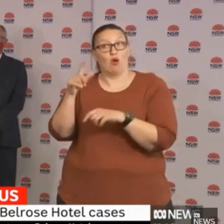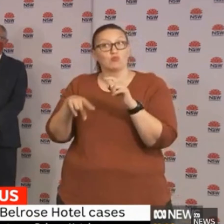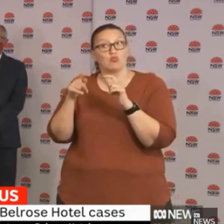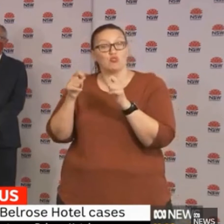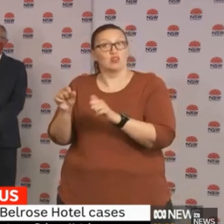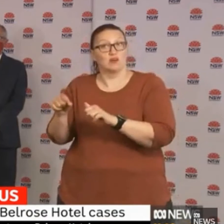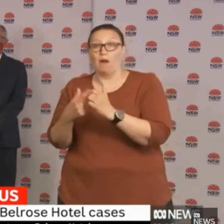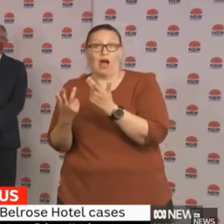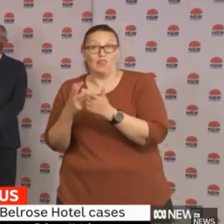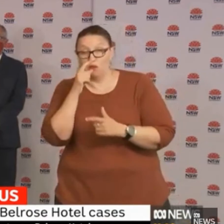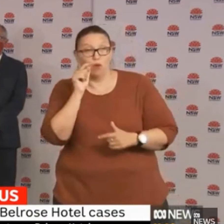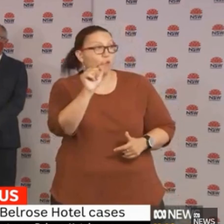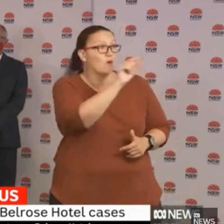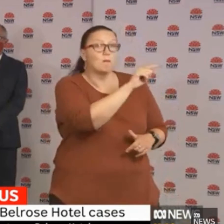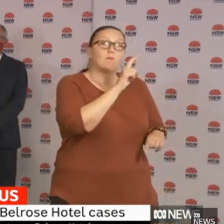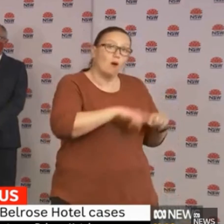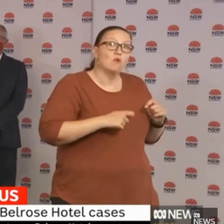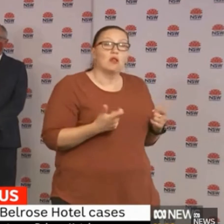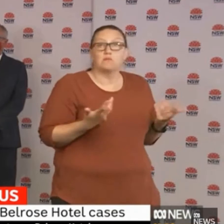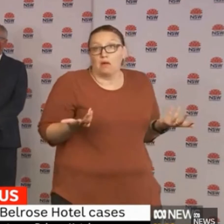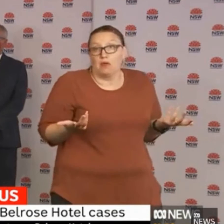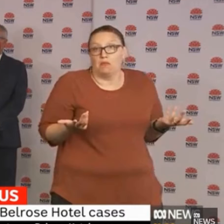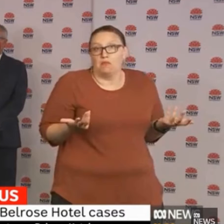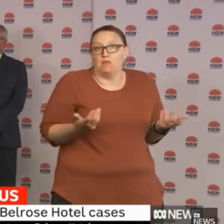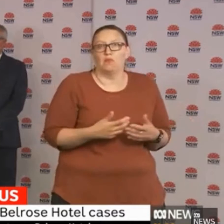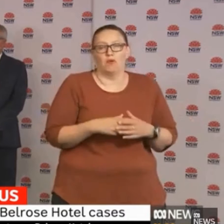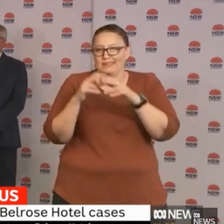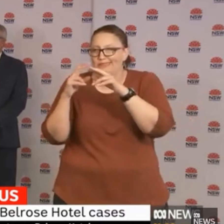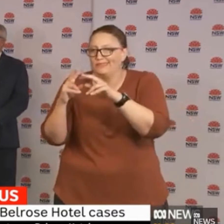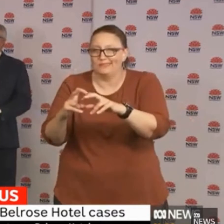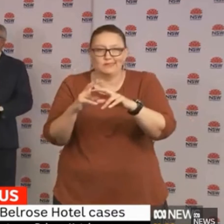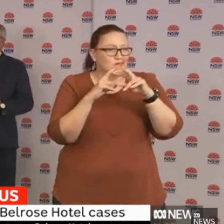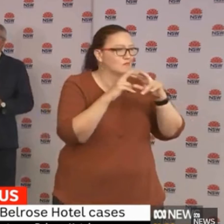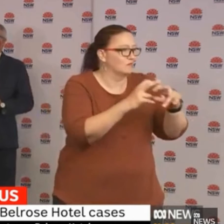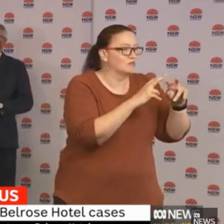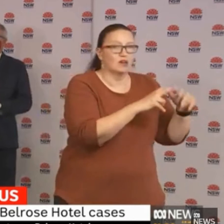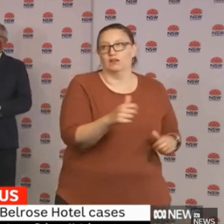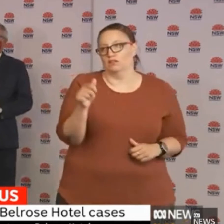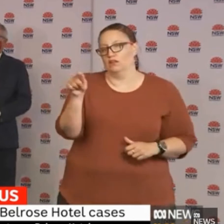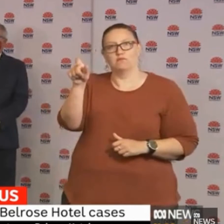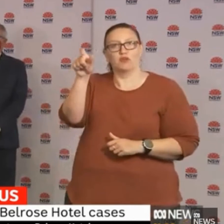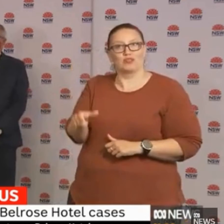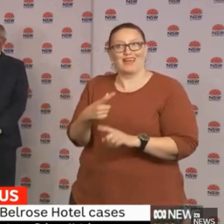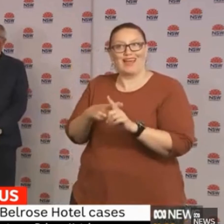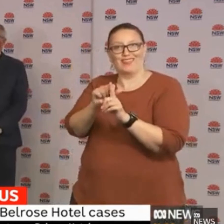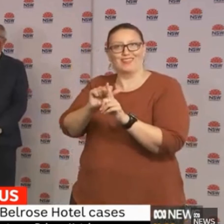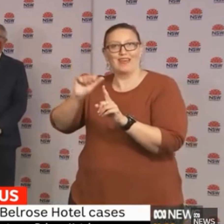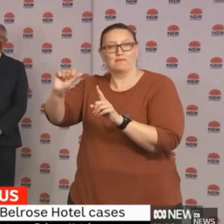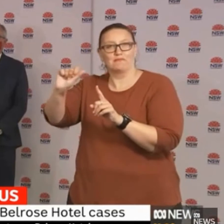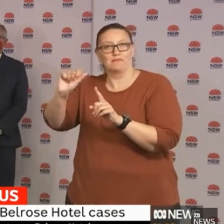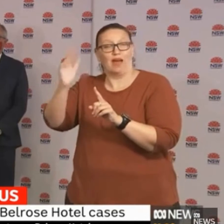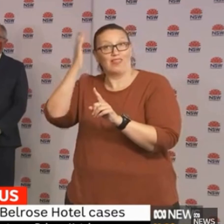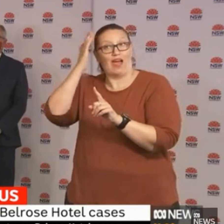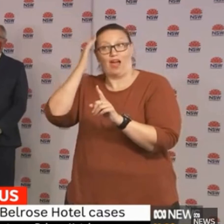is the sort of strongest indication because we have both a good history from both the person and